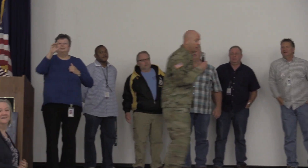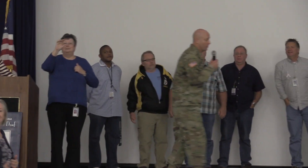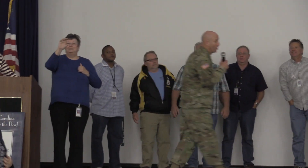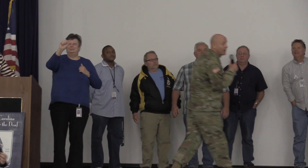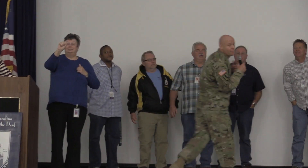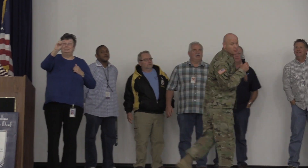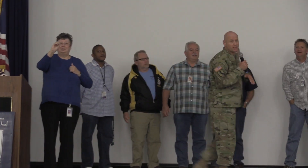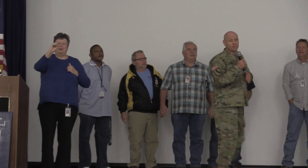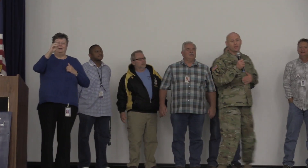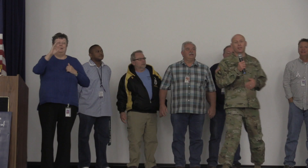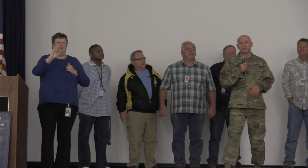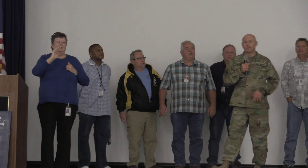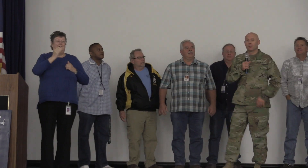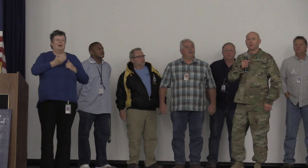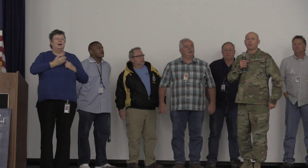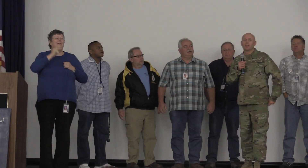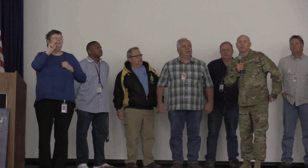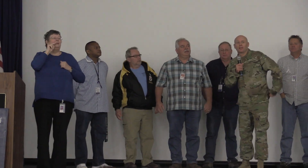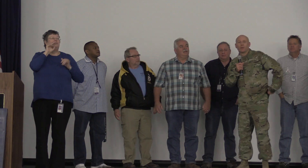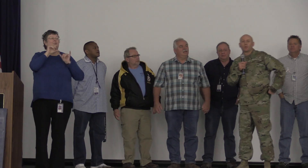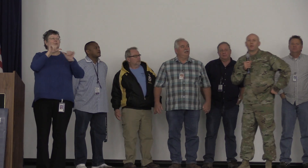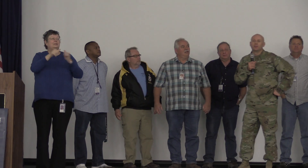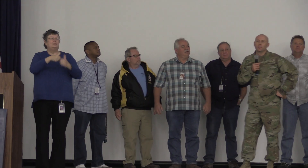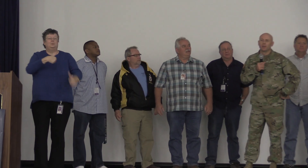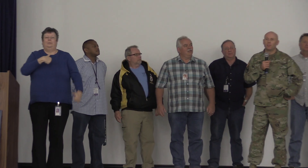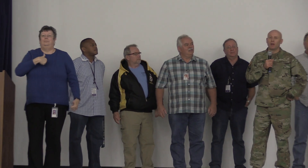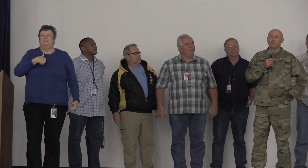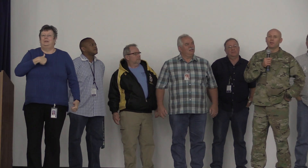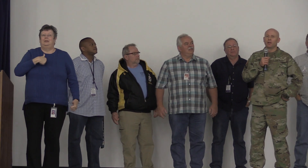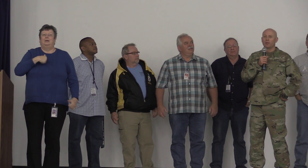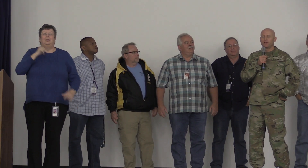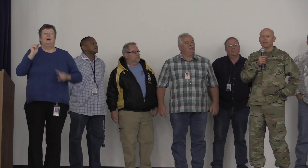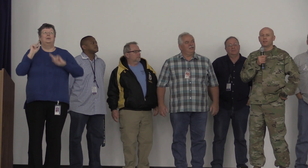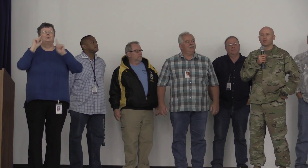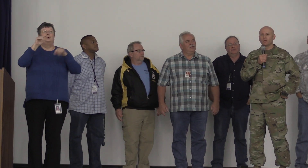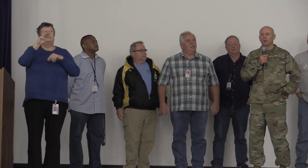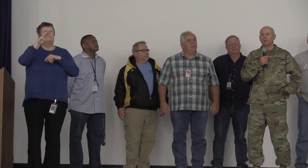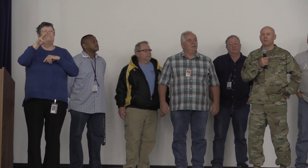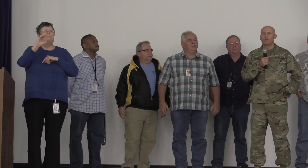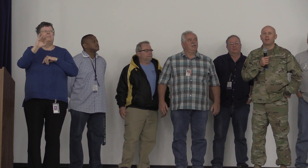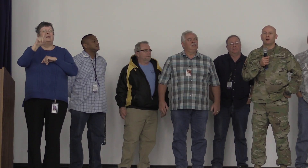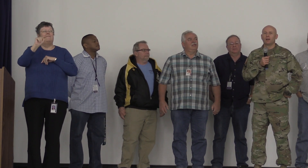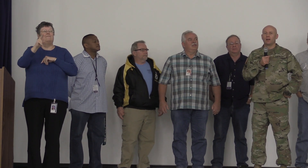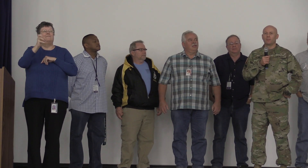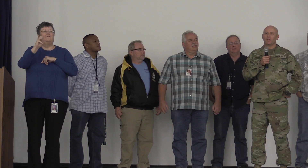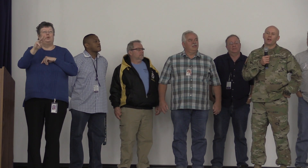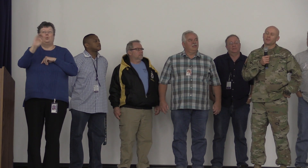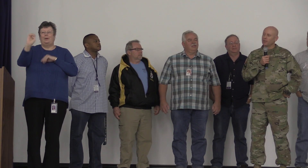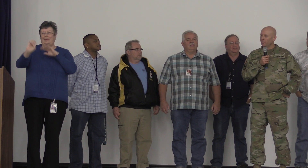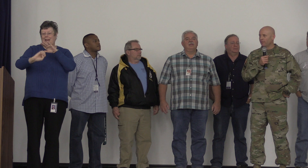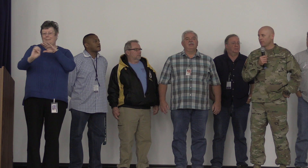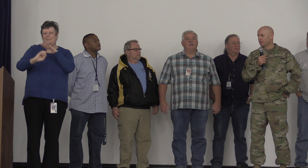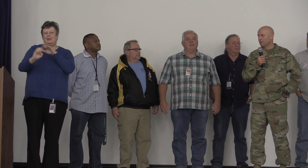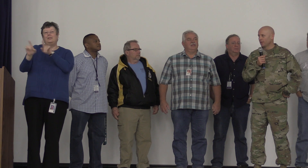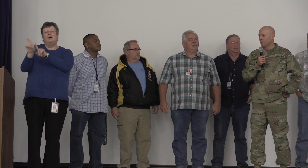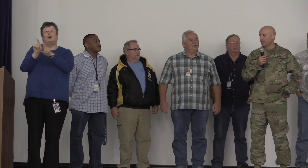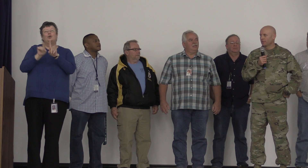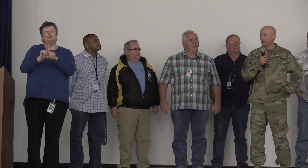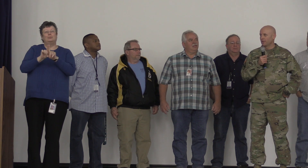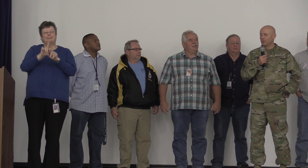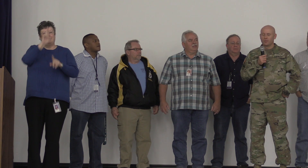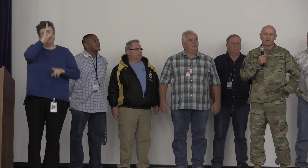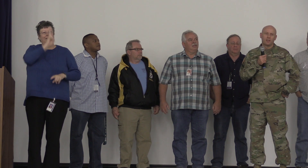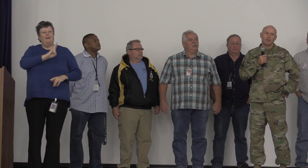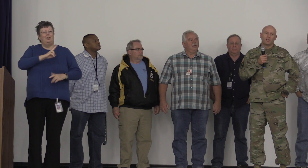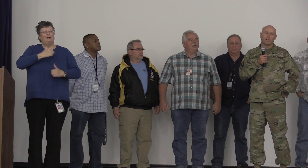So our nephew stays with us, so I'm going to Mountain View Elementary as well. They're also having a Veterans Day